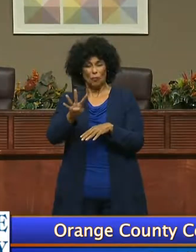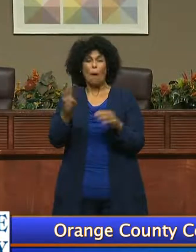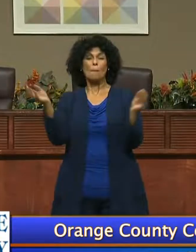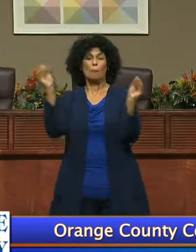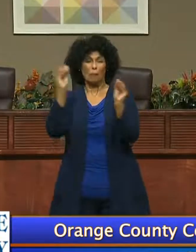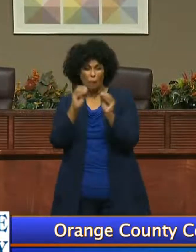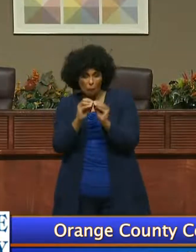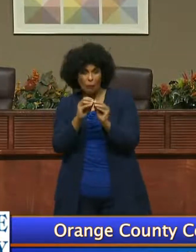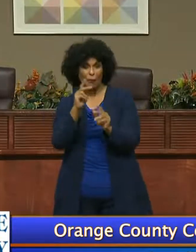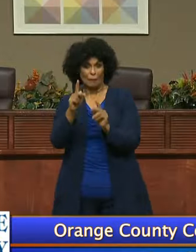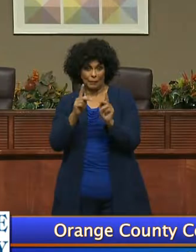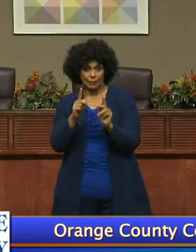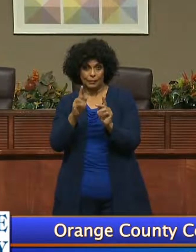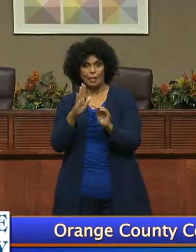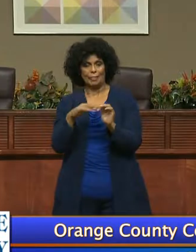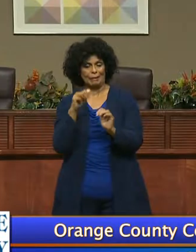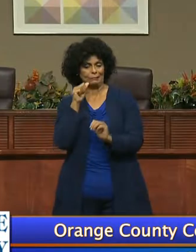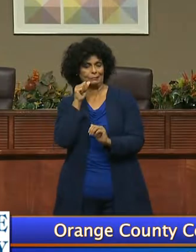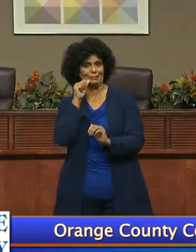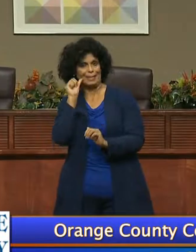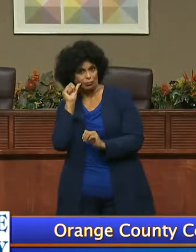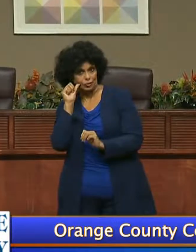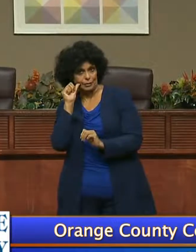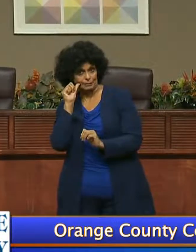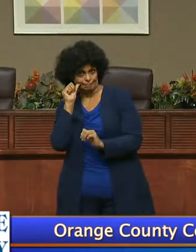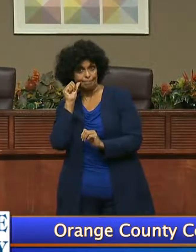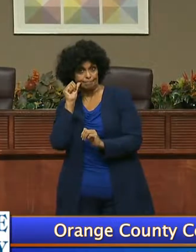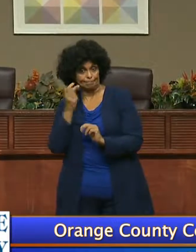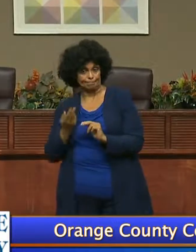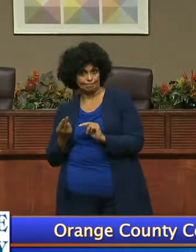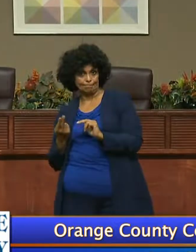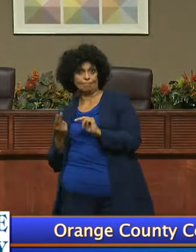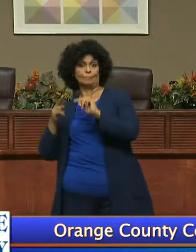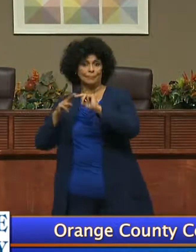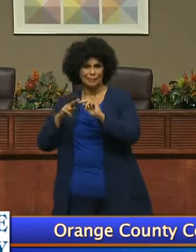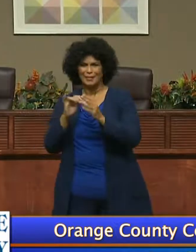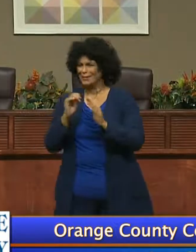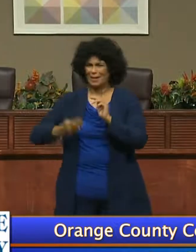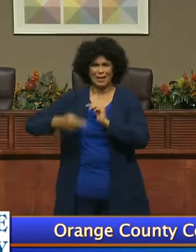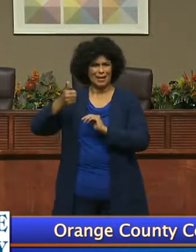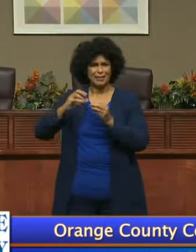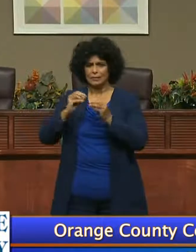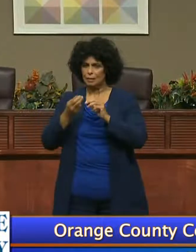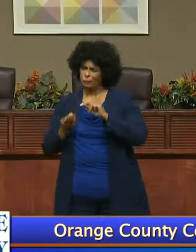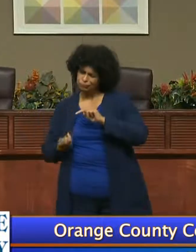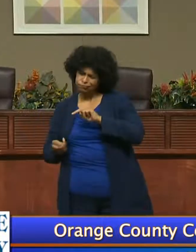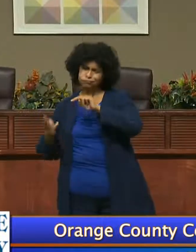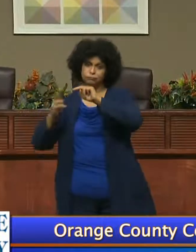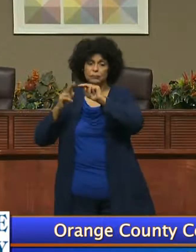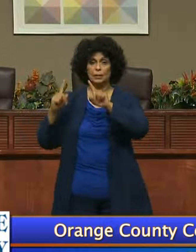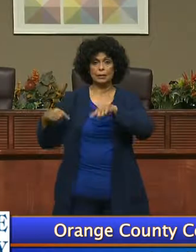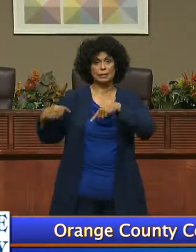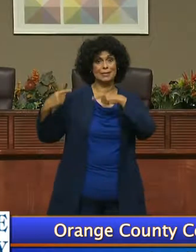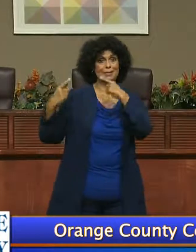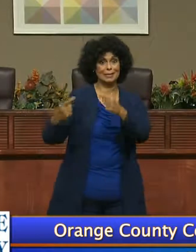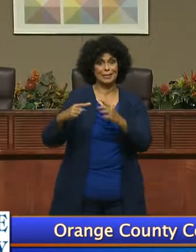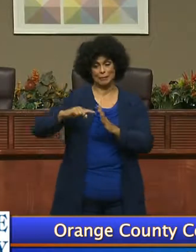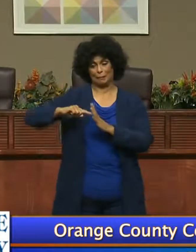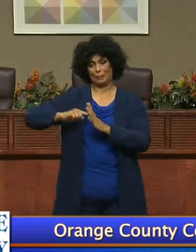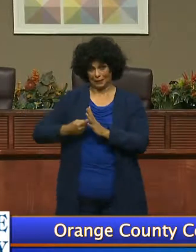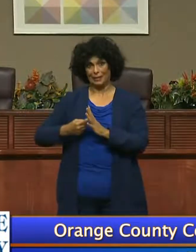had yesterday. This is the highest number of new coronavirus cases reported since the pandemic